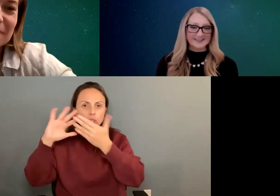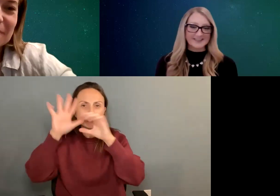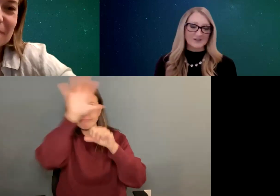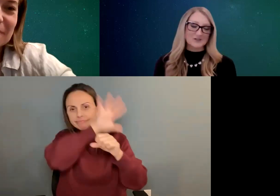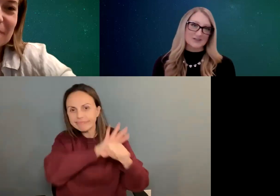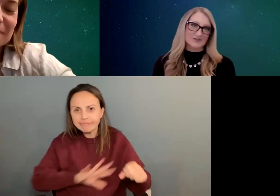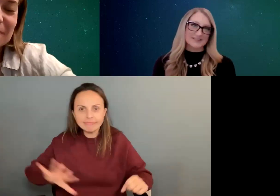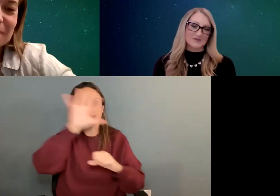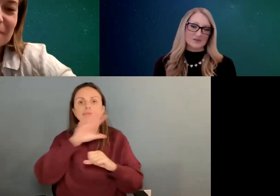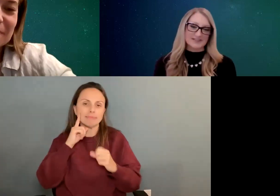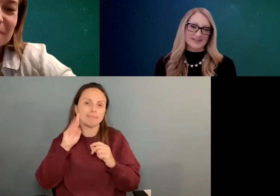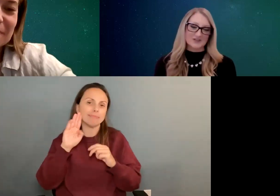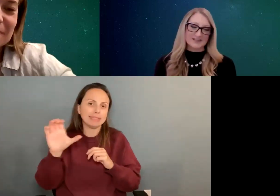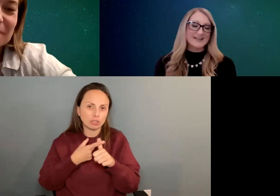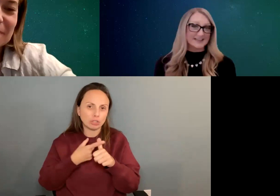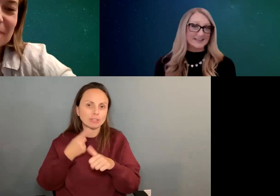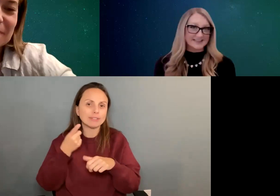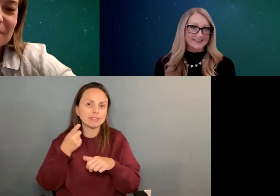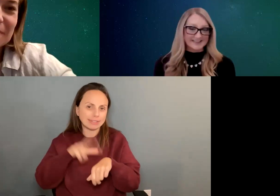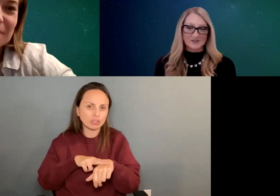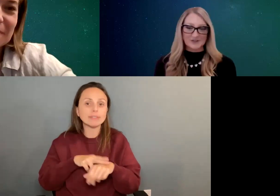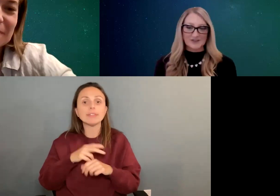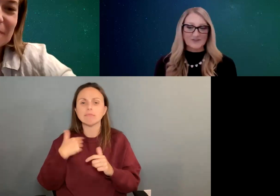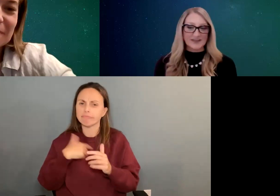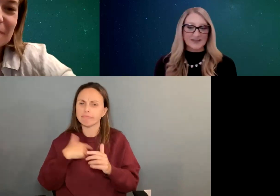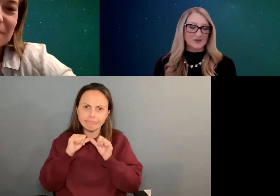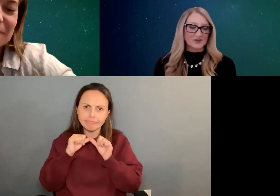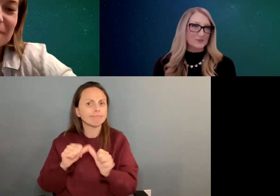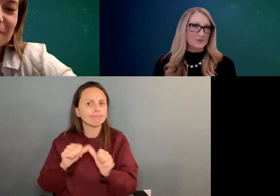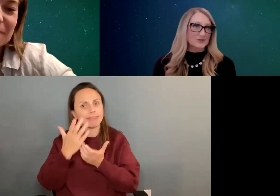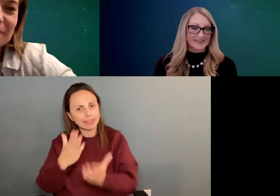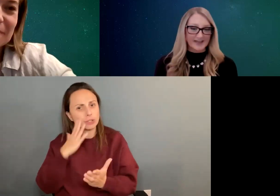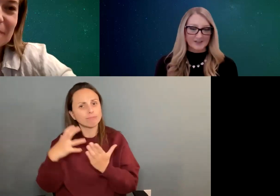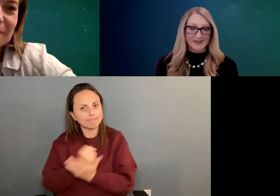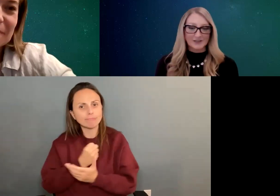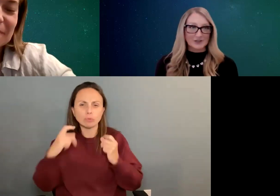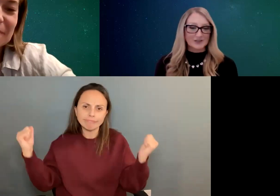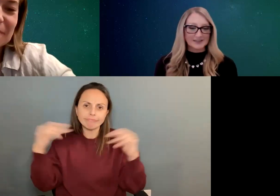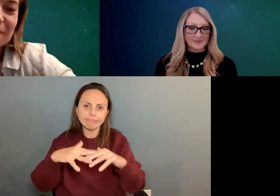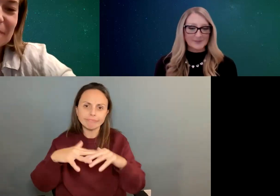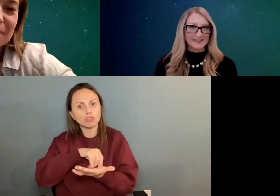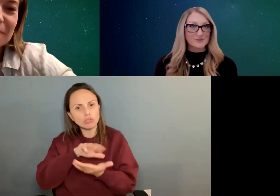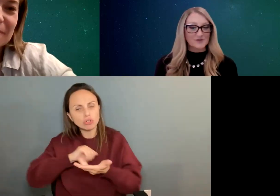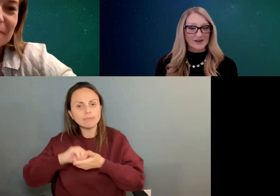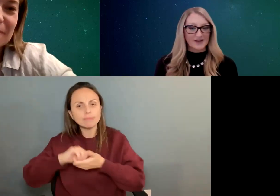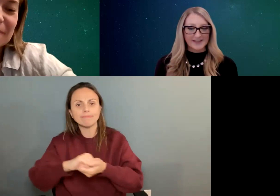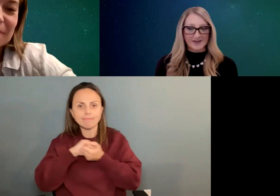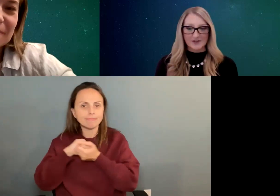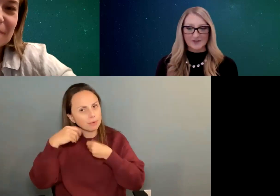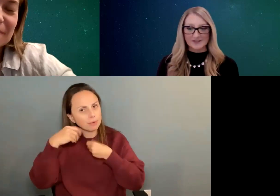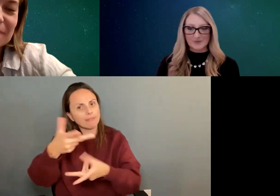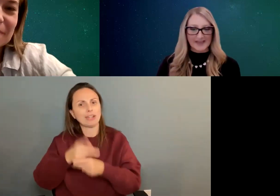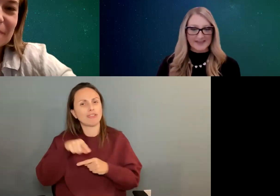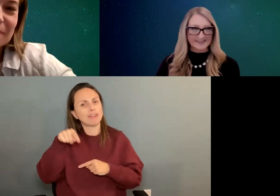of BC First Nations. Let us continue to give thanks for the opportunity to gather, learn, collaborate, and provide care on